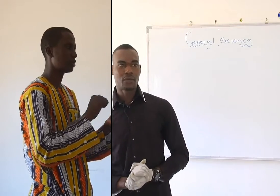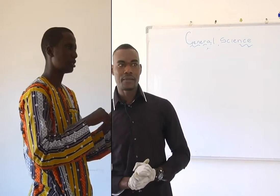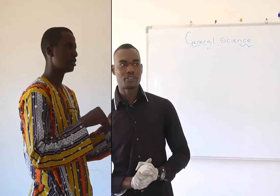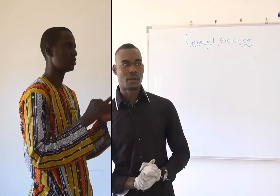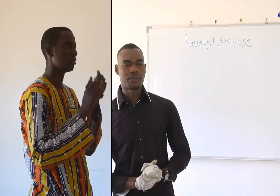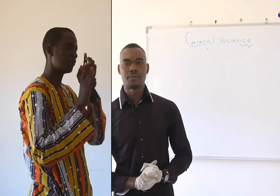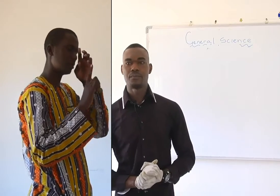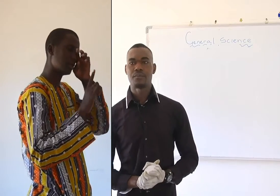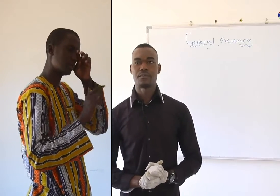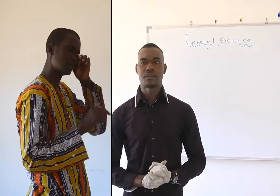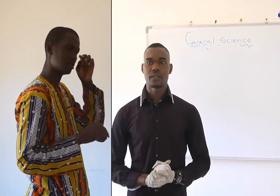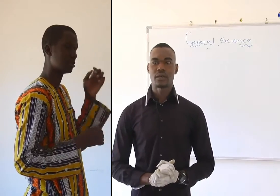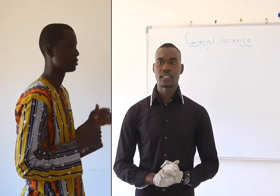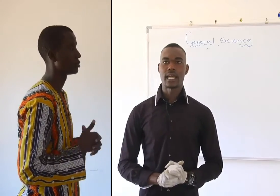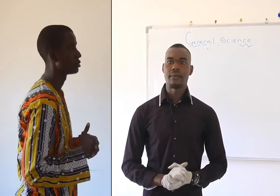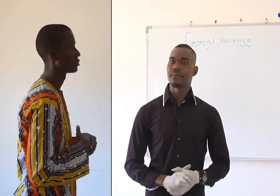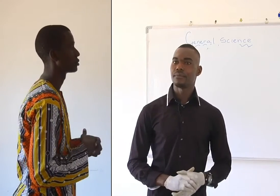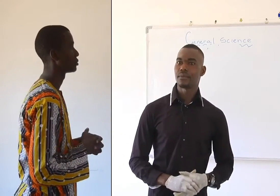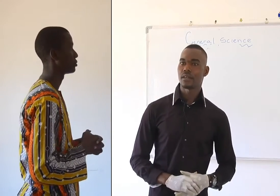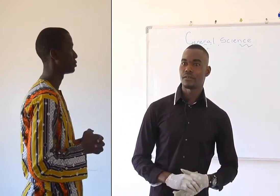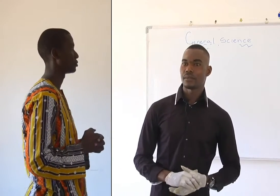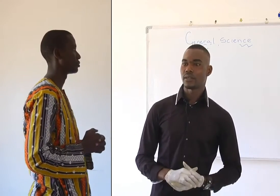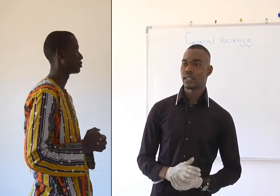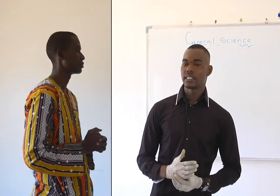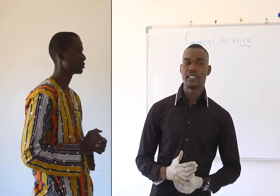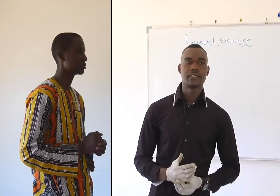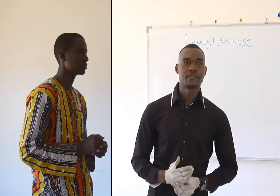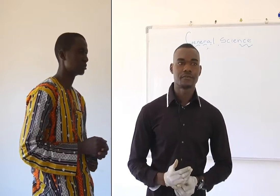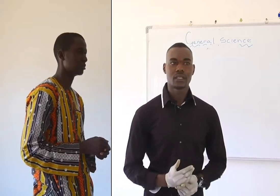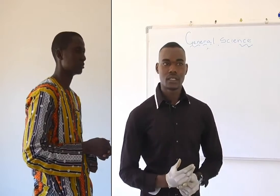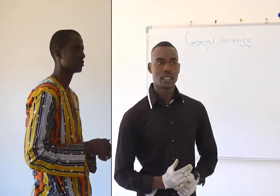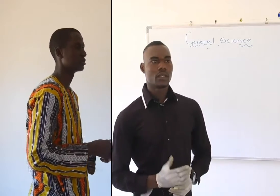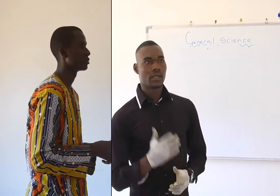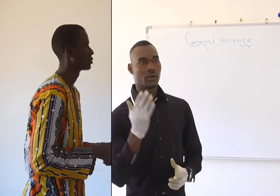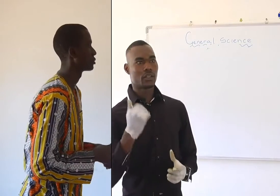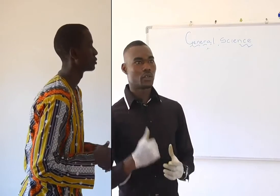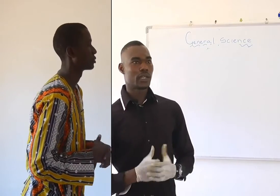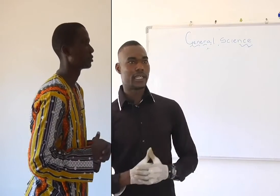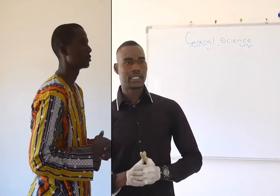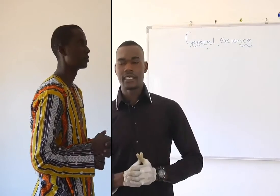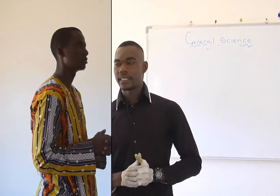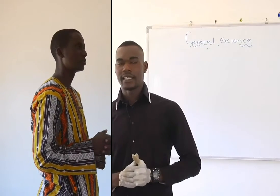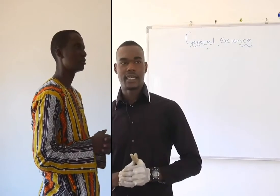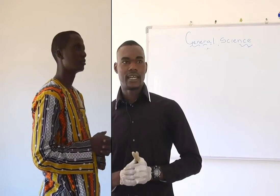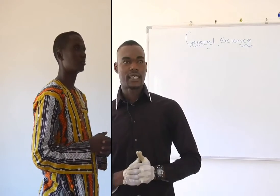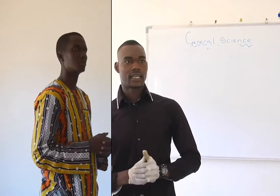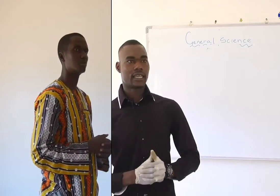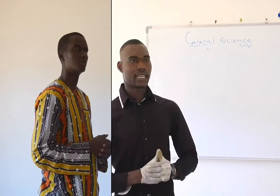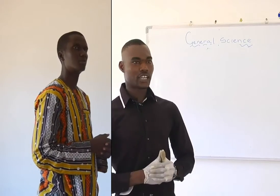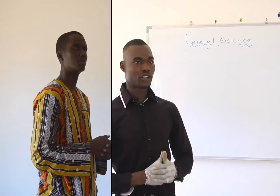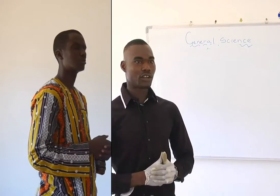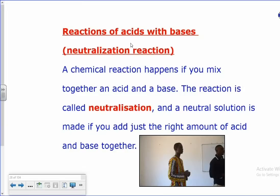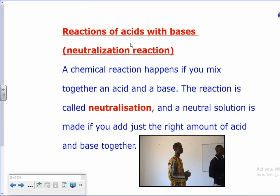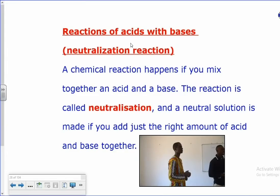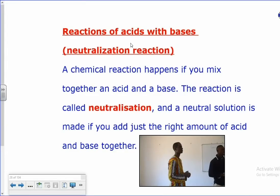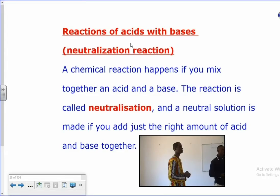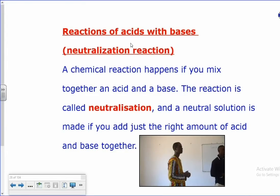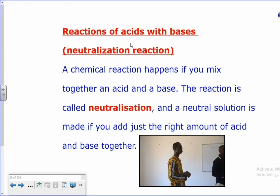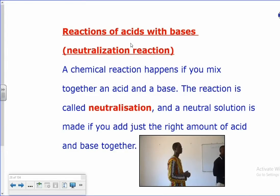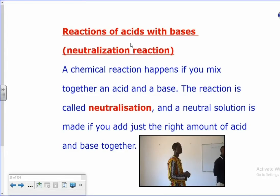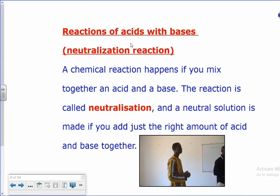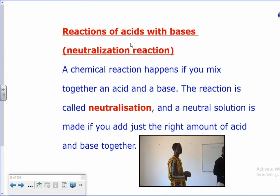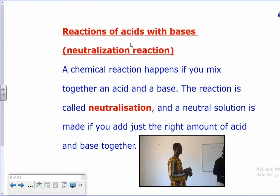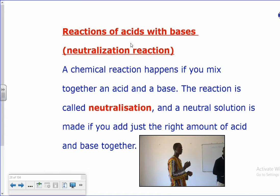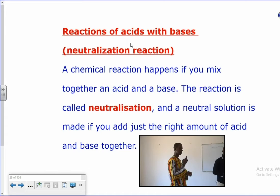exactly from where we stopped from the other time, from the other lesson. We are going to look at reaction of